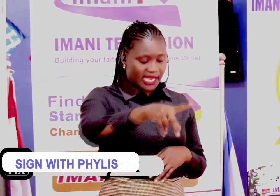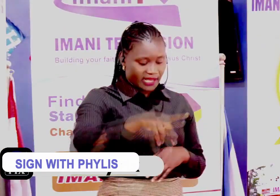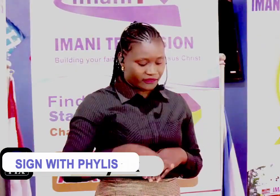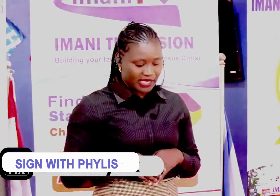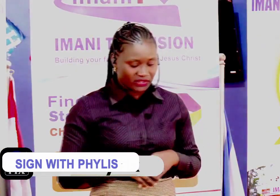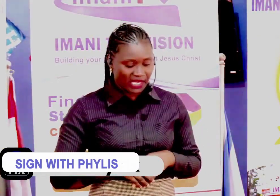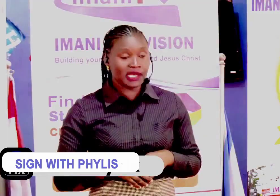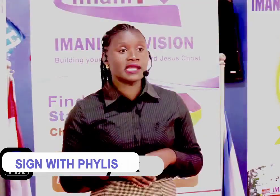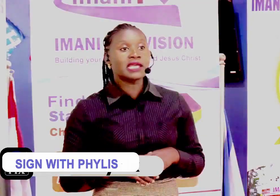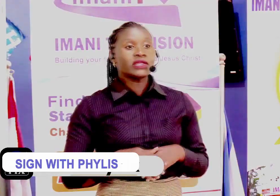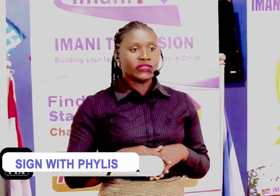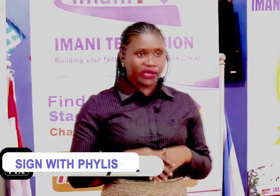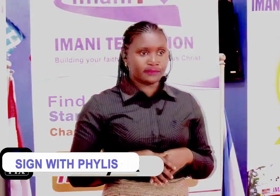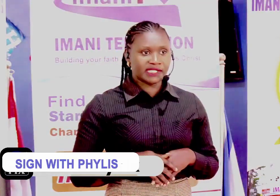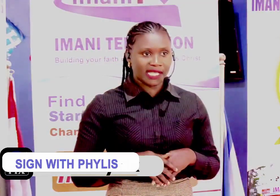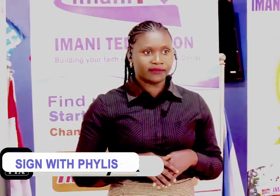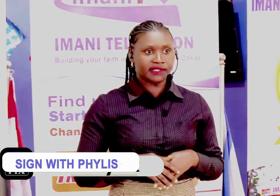and then themselves. So